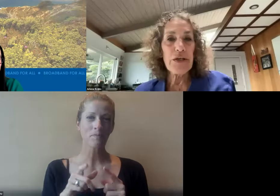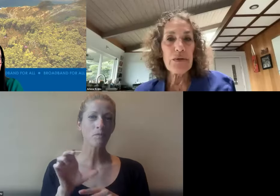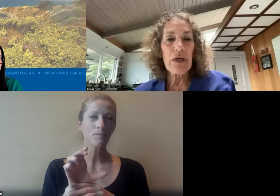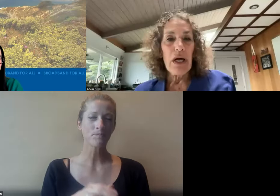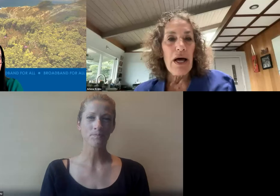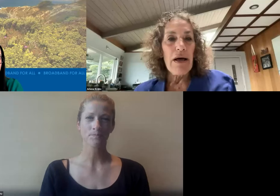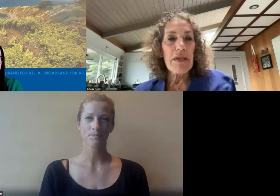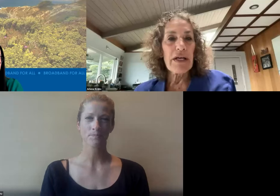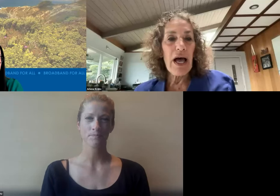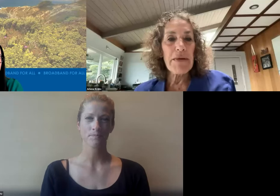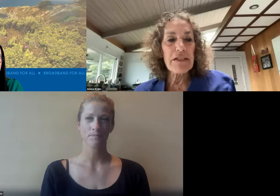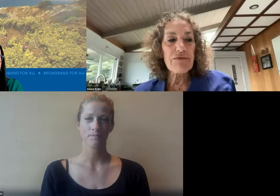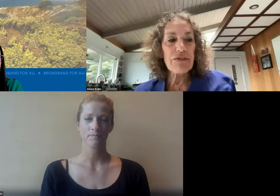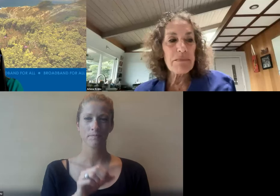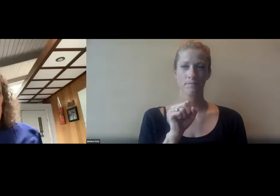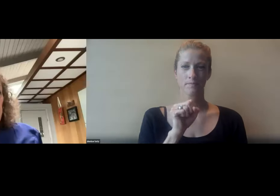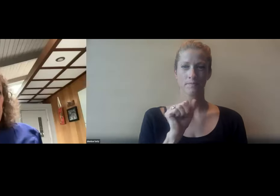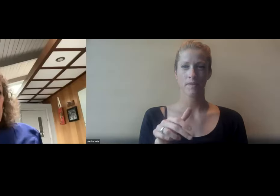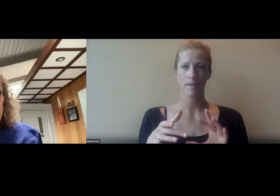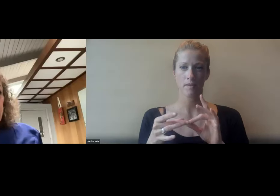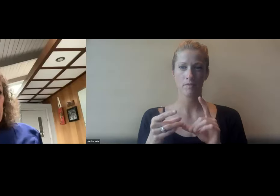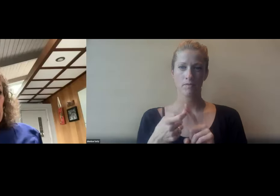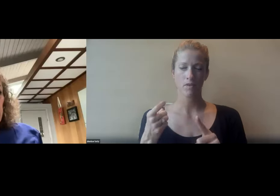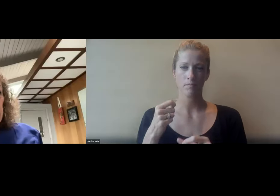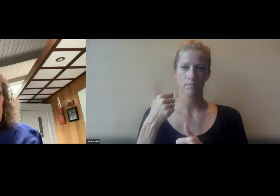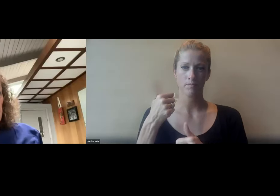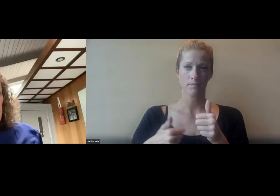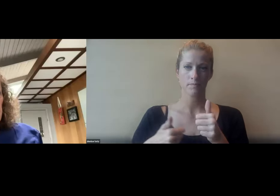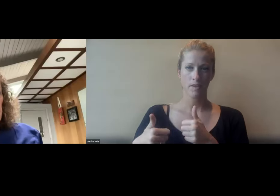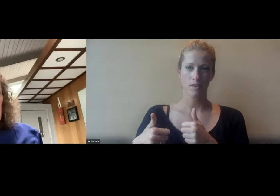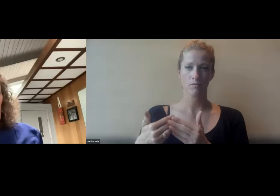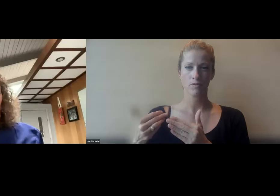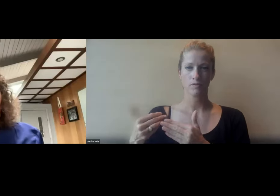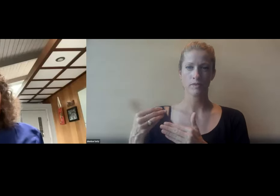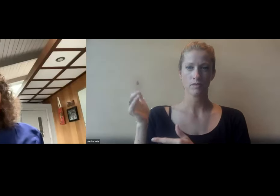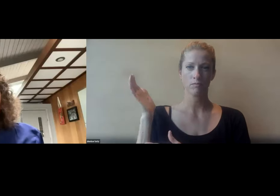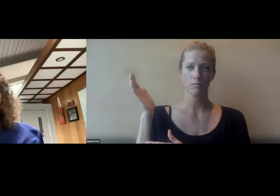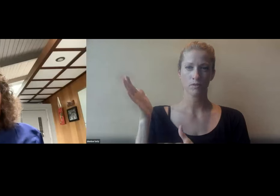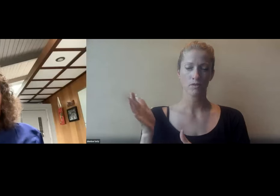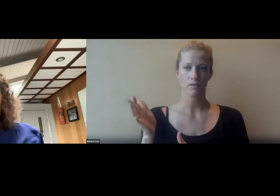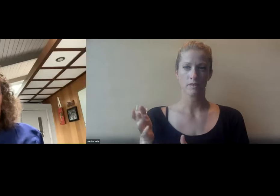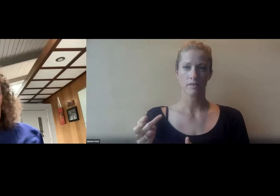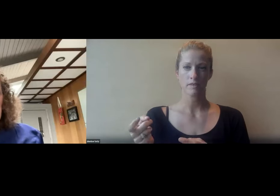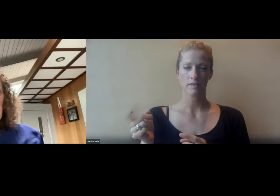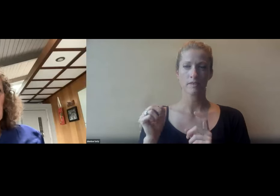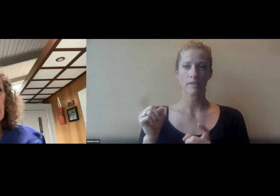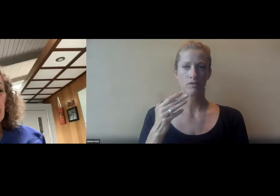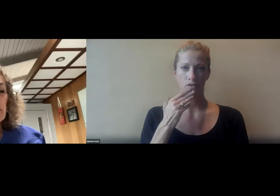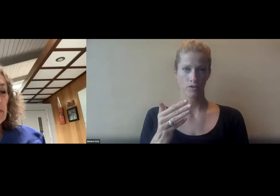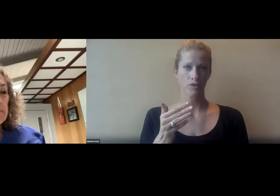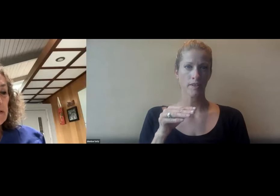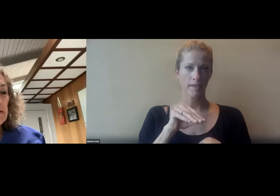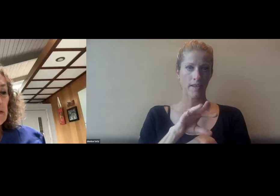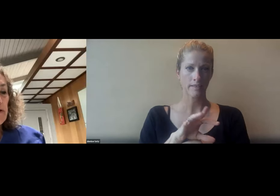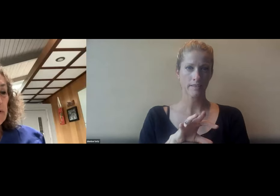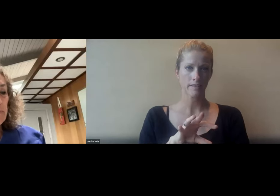Thank you. The comments from each of the previous presenters give very good advice about